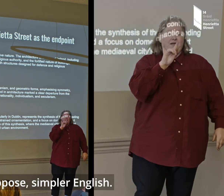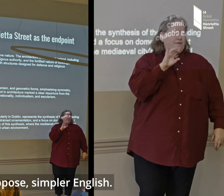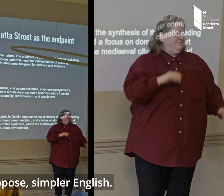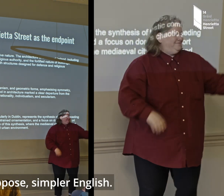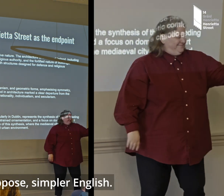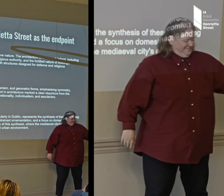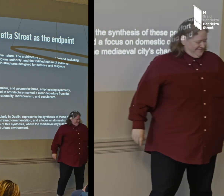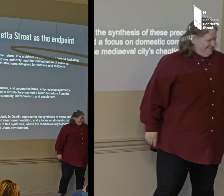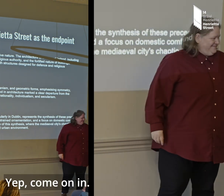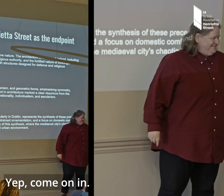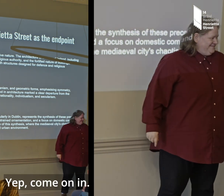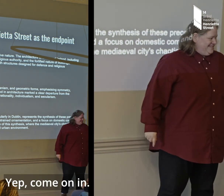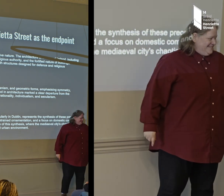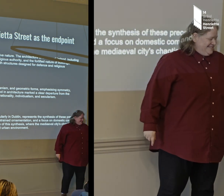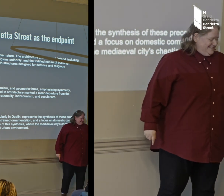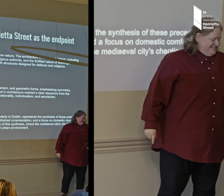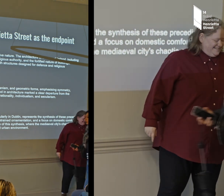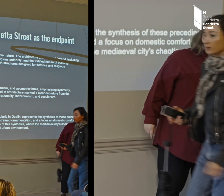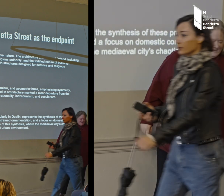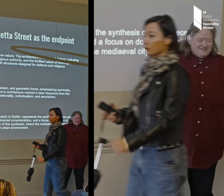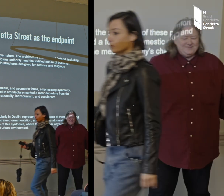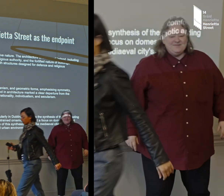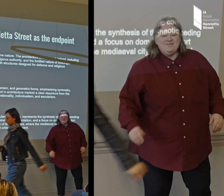suppose, simpler English. Yeah, come on in.